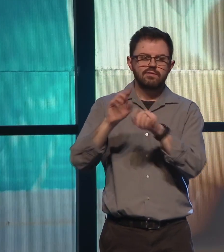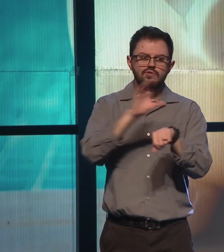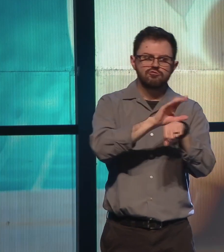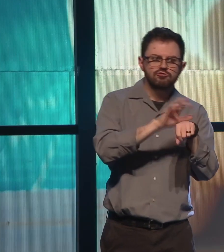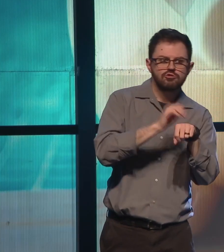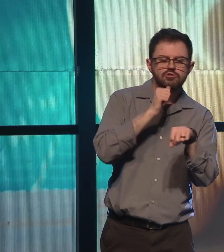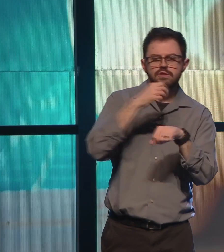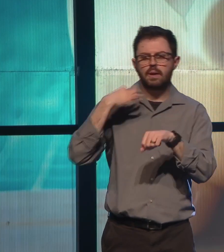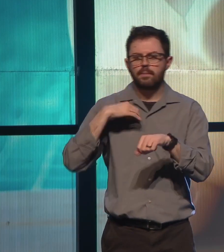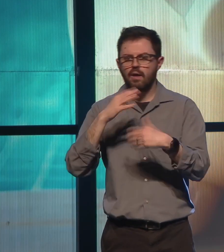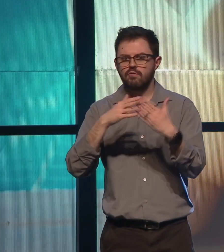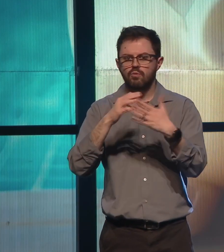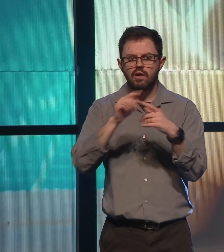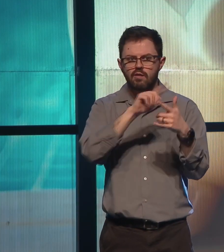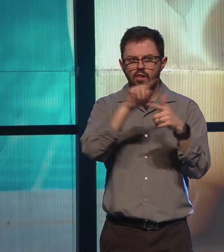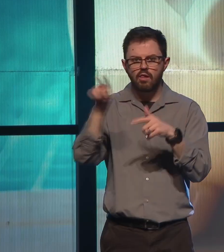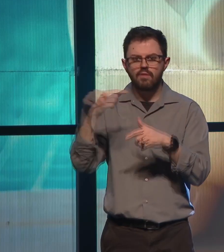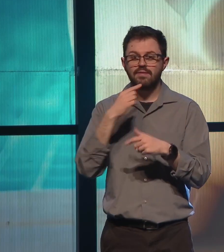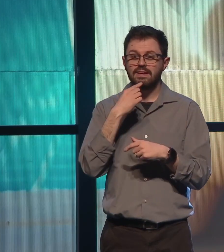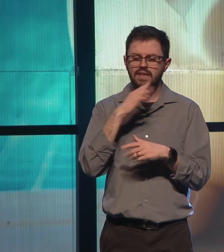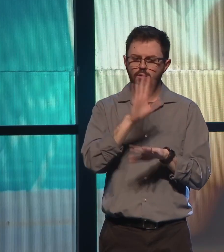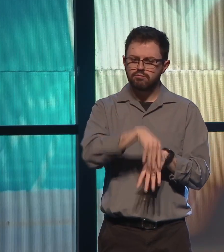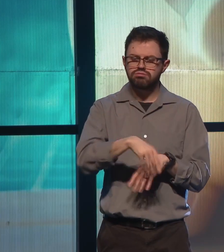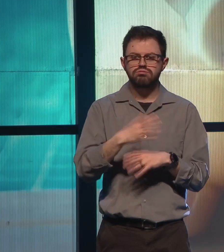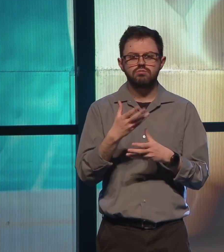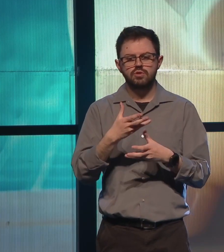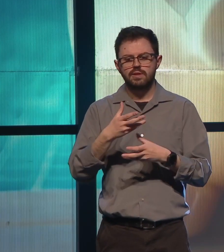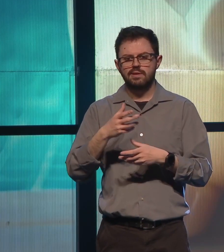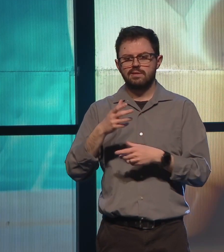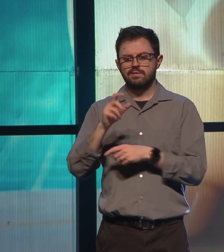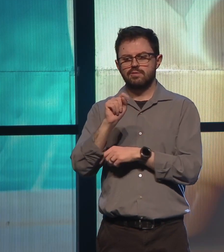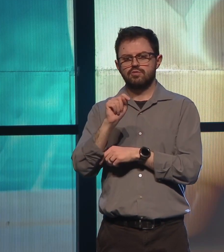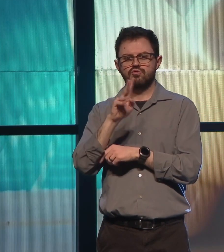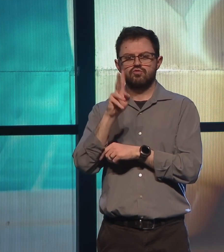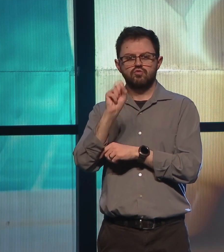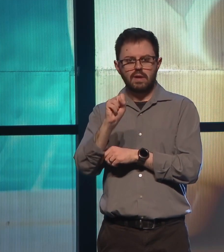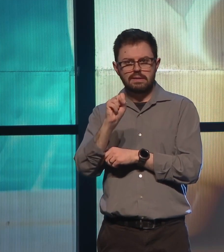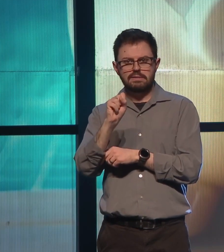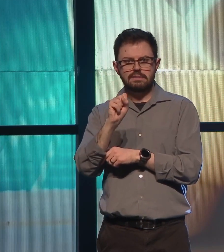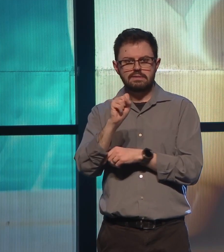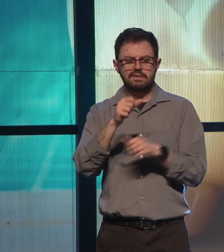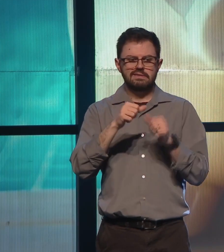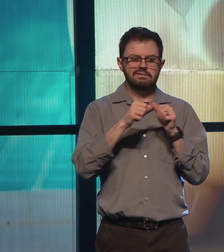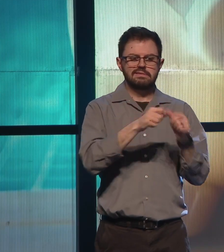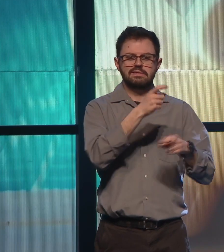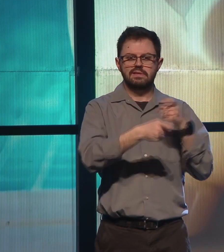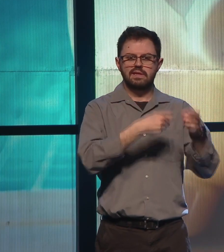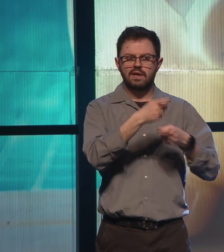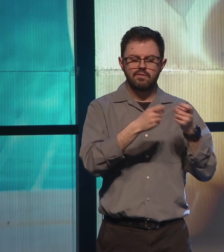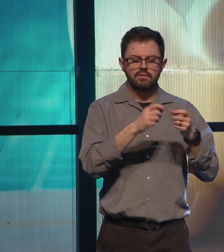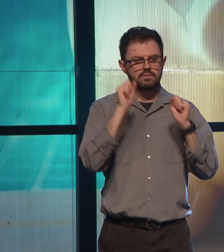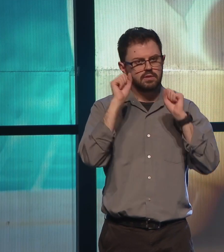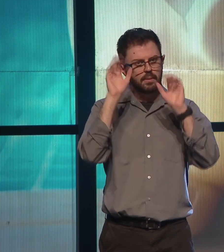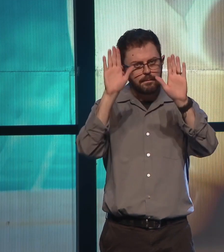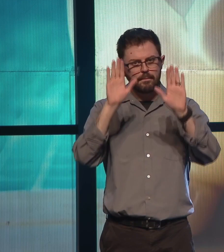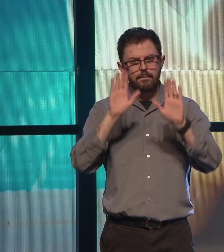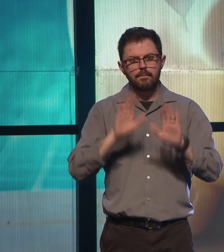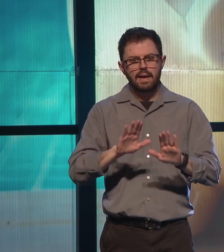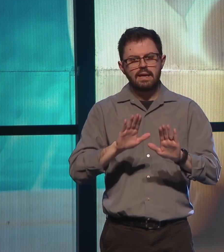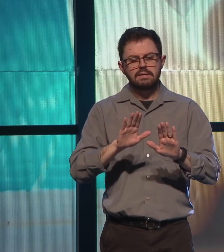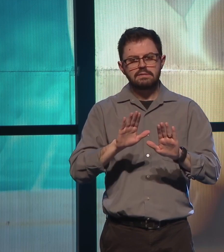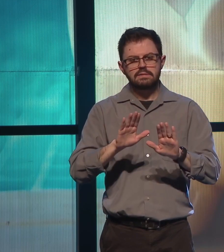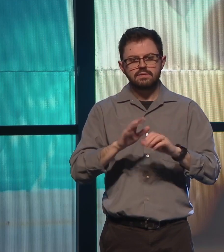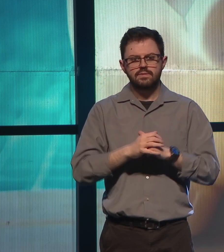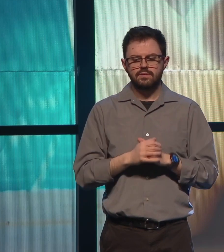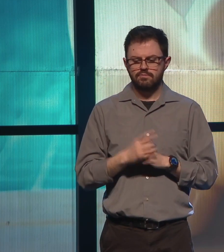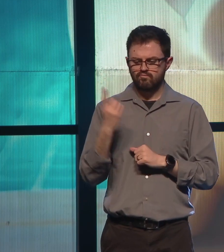are amazing and they help sustain the missional work that you believe in beyond your lifetime, right? I have a friend, Jeff, who